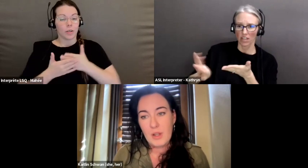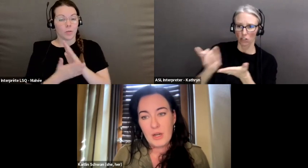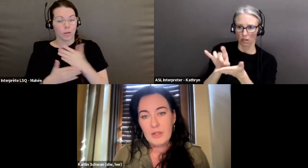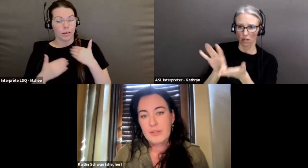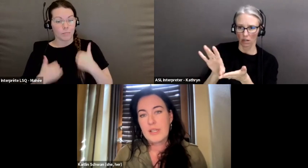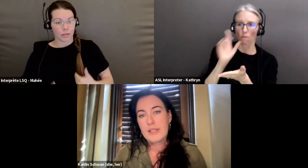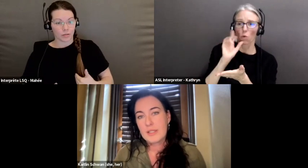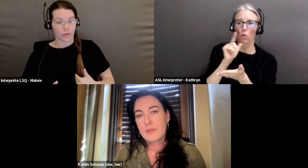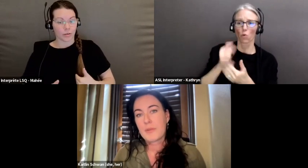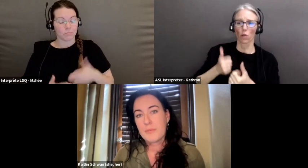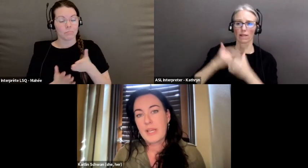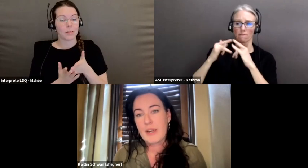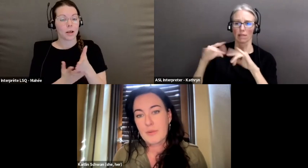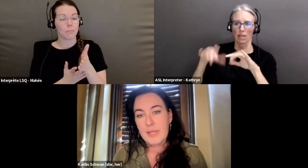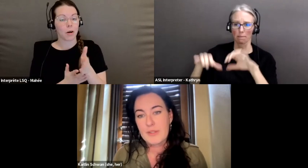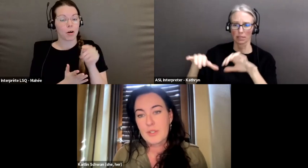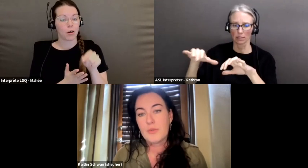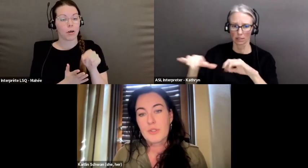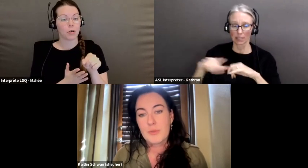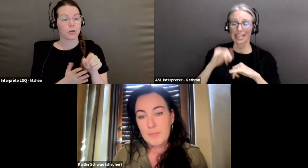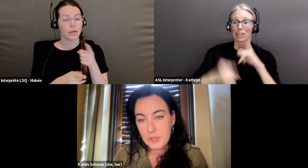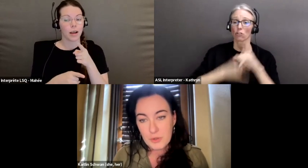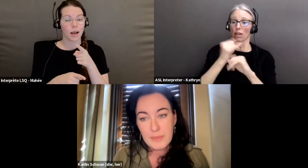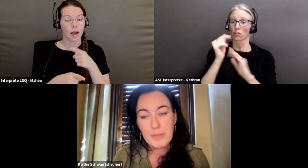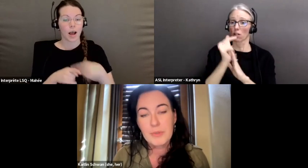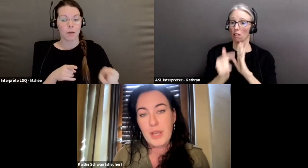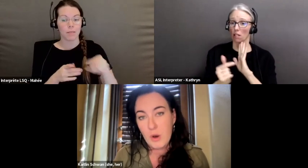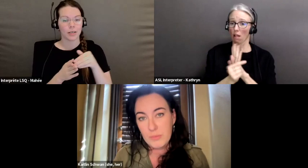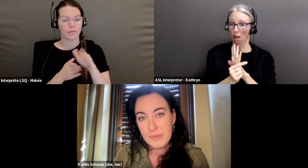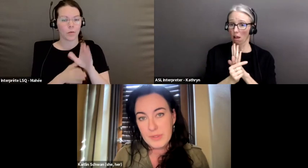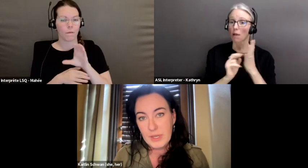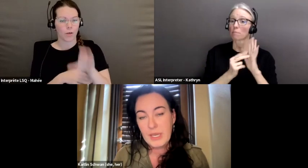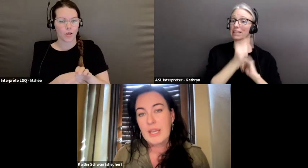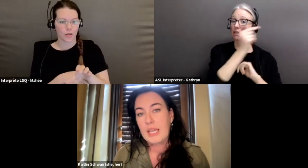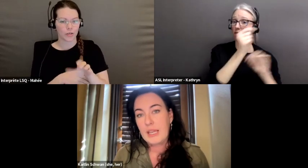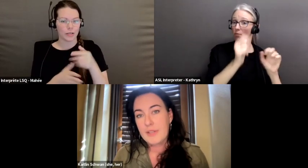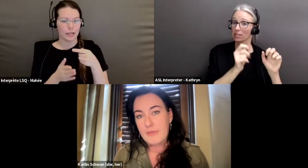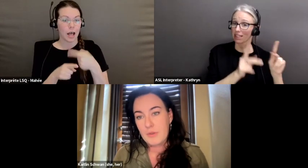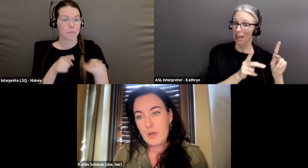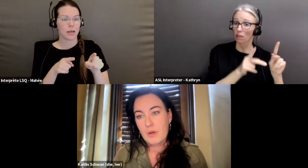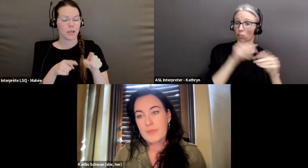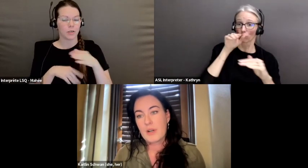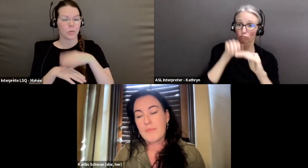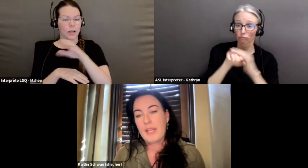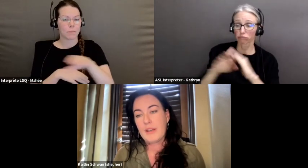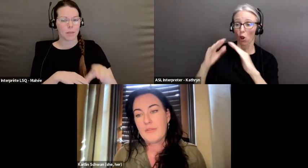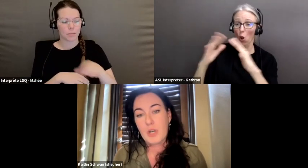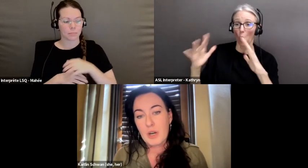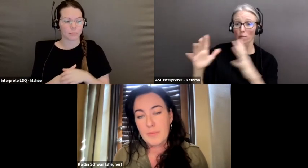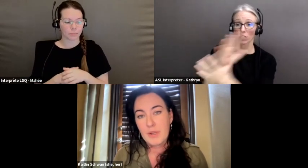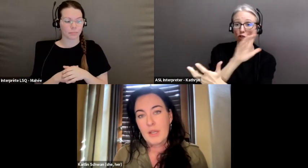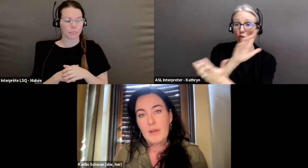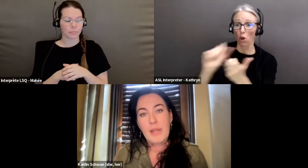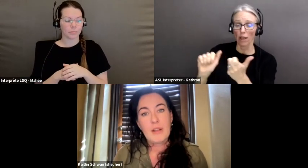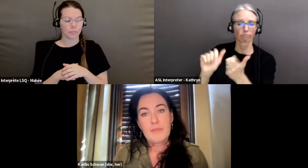rights law doesn't permit governments to destroy people's homes, even if those homes are made of